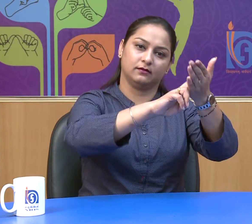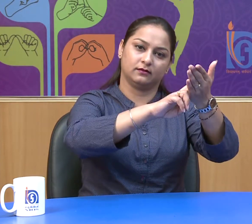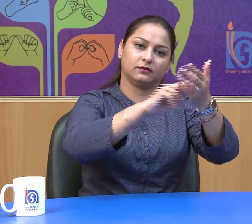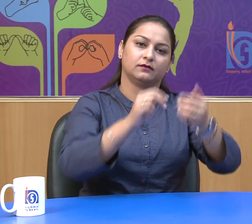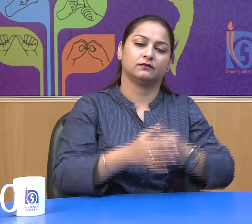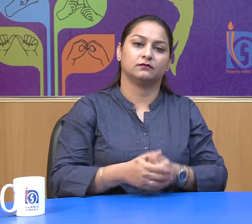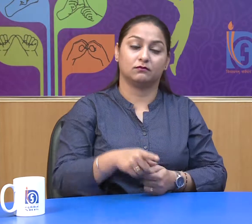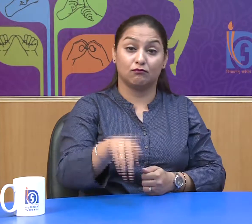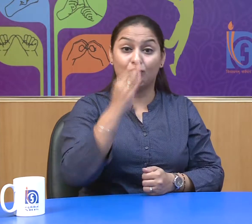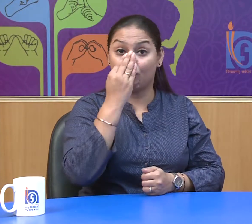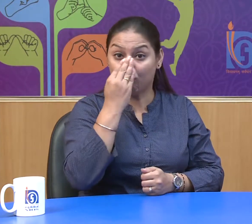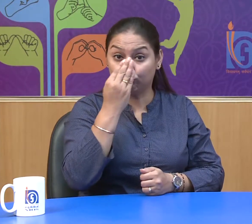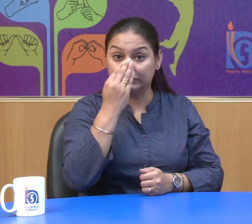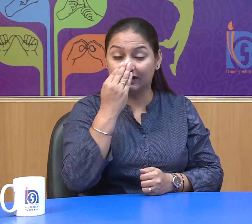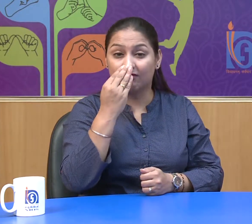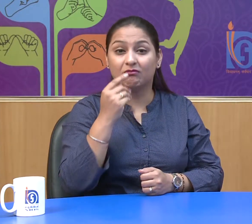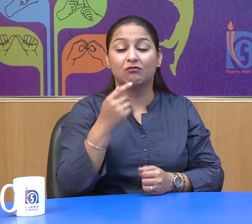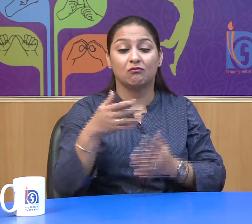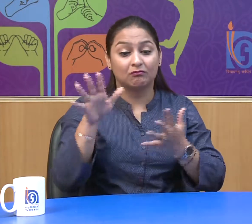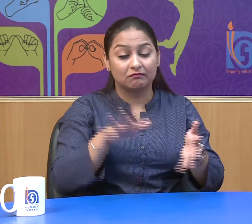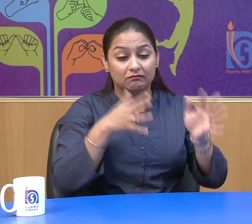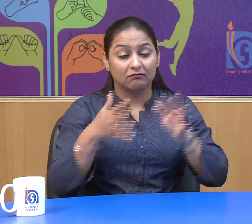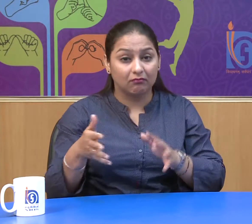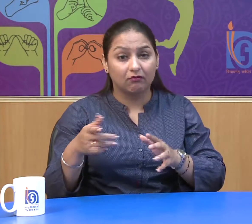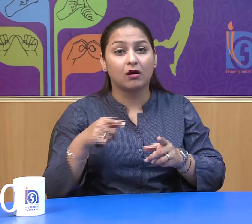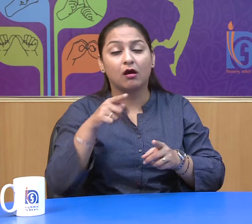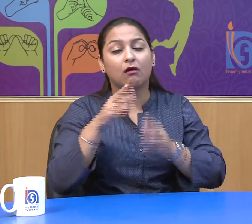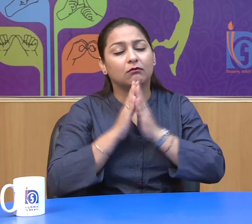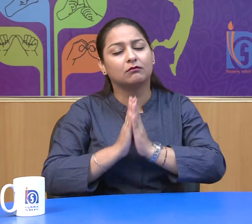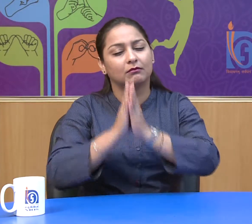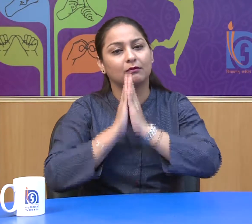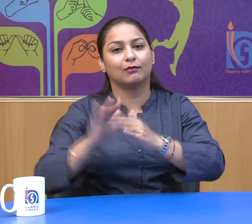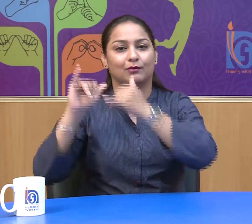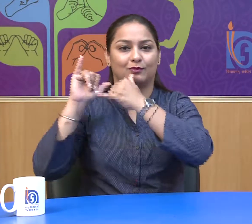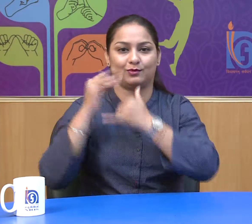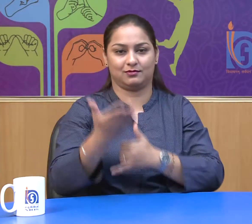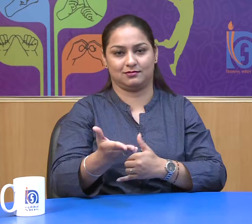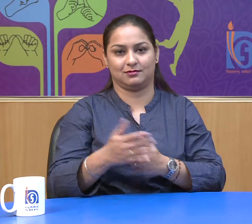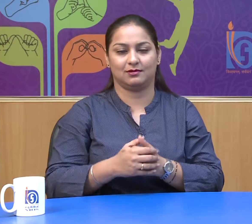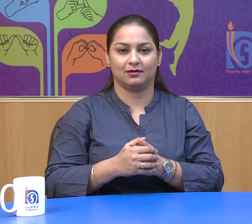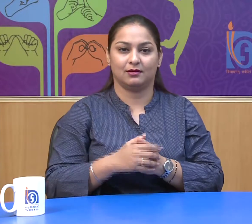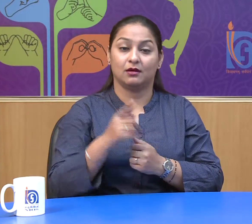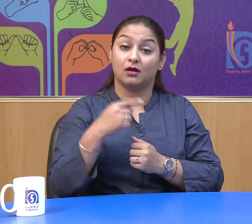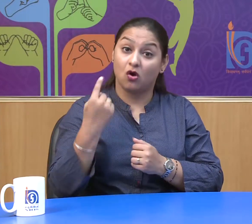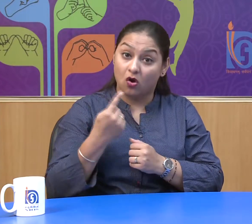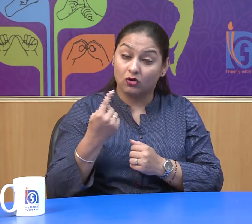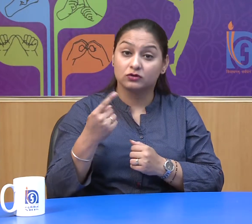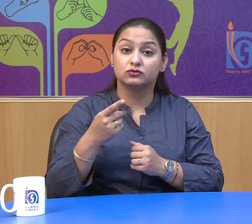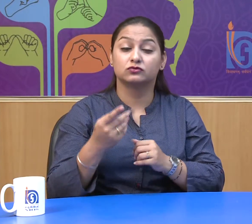a Muslim poet who was a devotee of Lord Krishna, also belonged to this